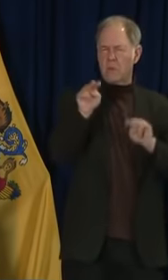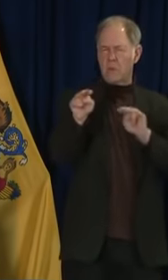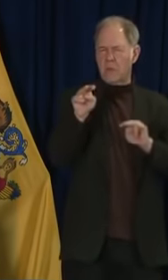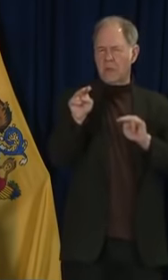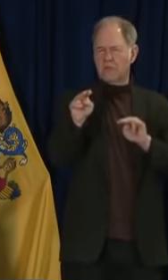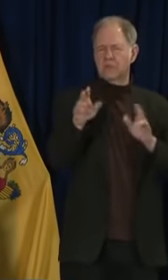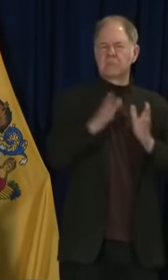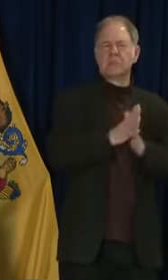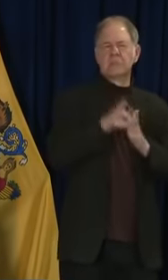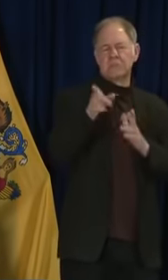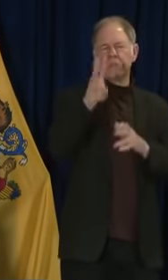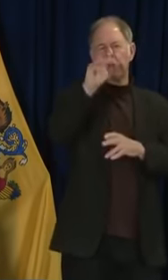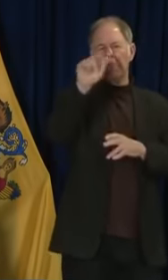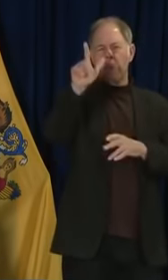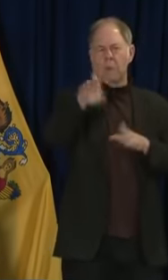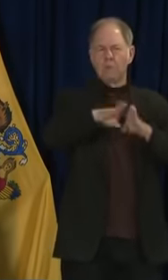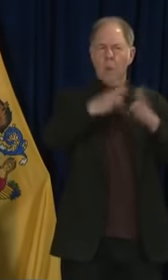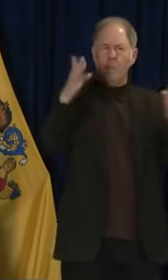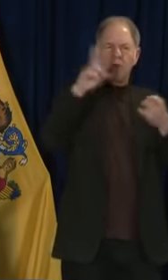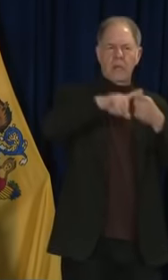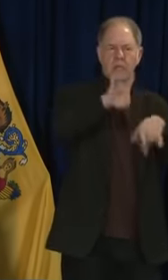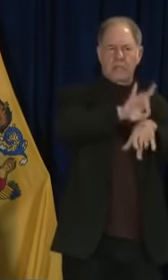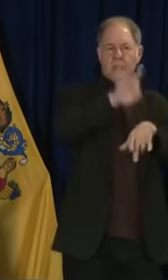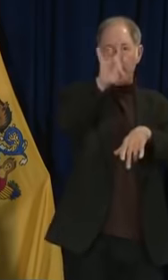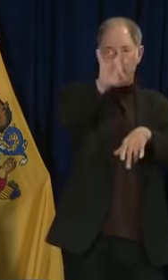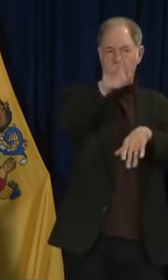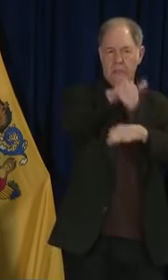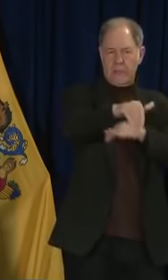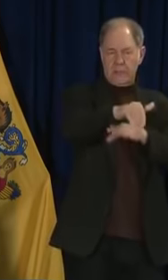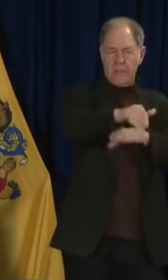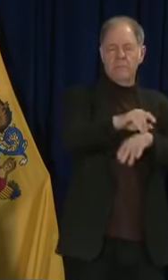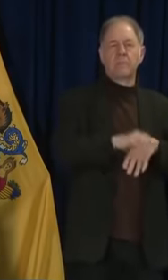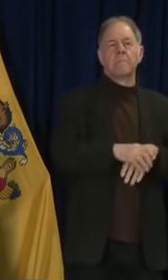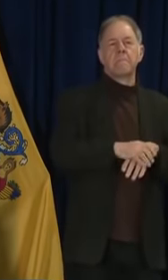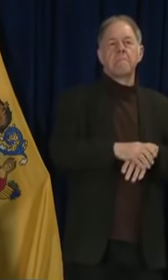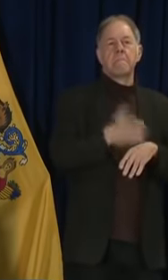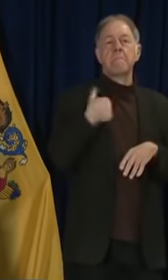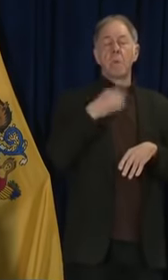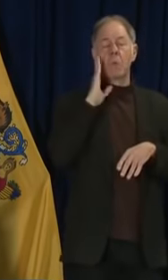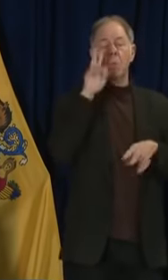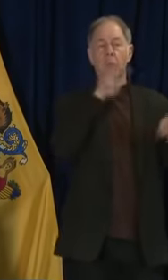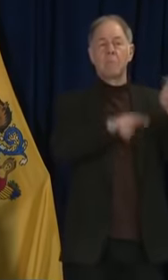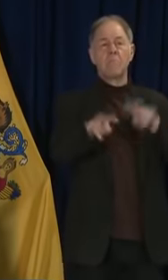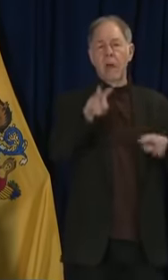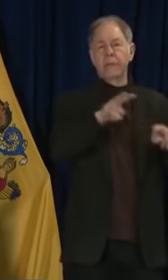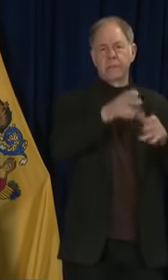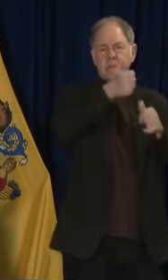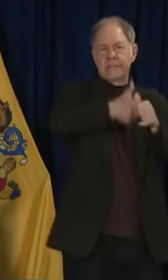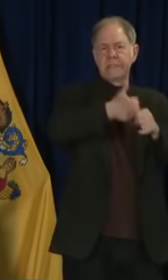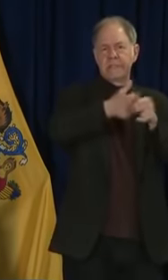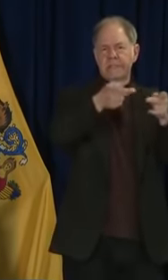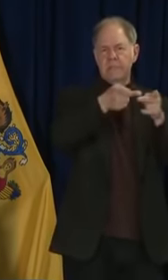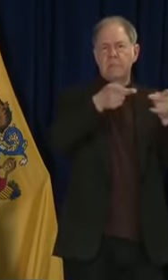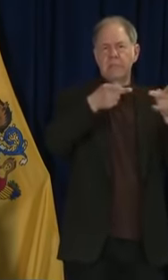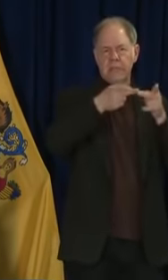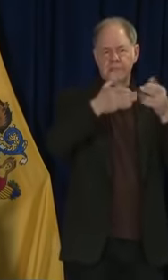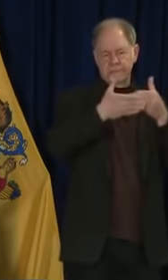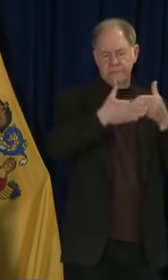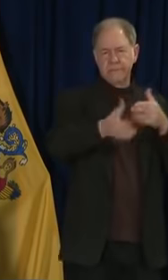they'll be able to stay open until 8 o'clock, but we're going to be monitoring all of the above going forward.